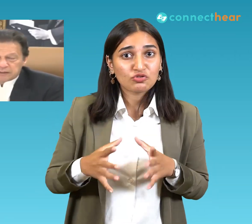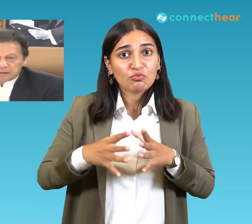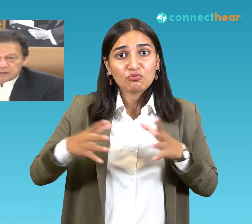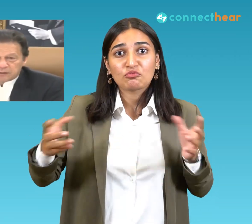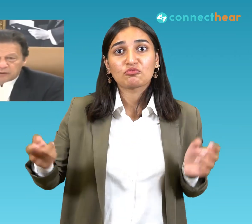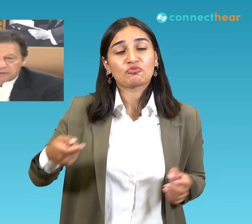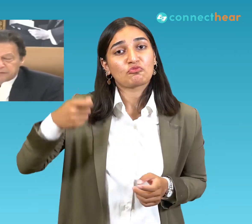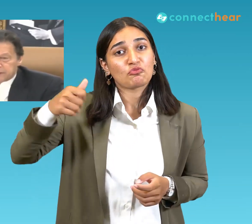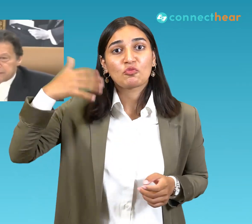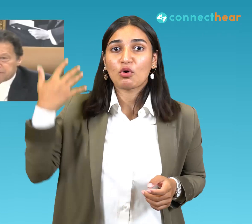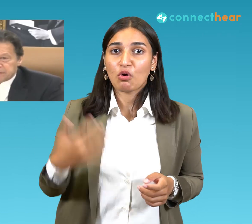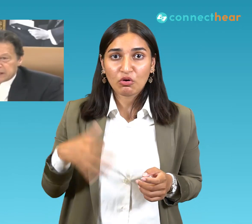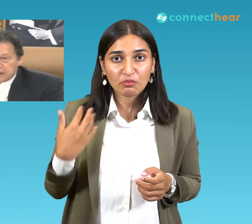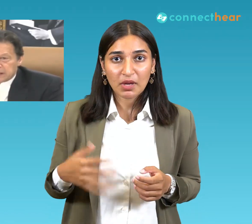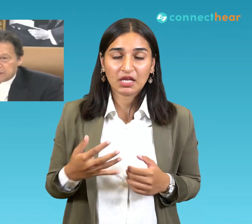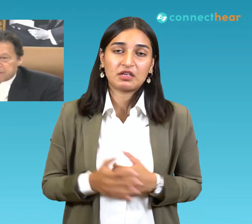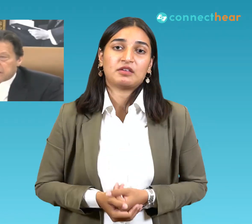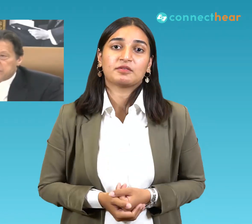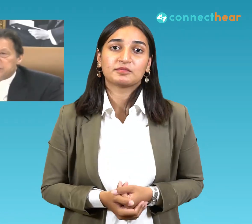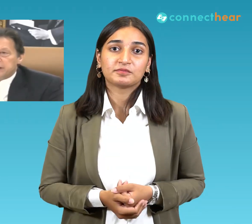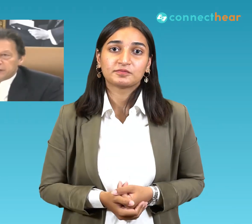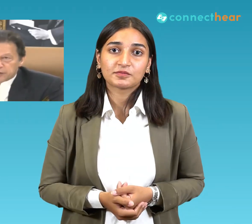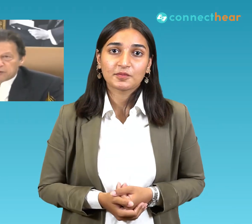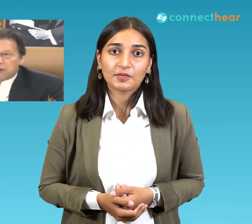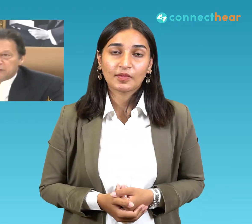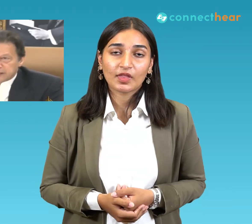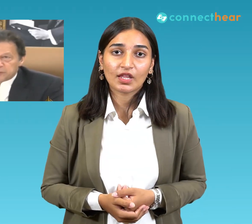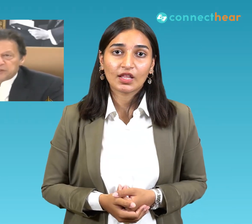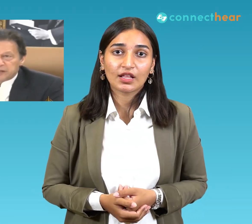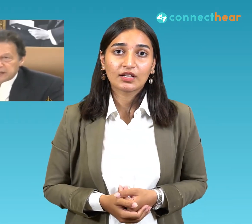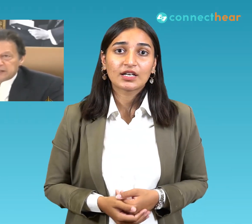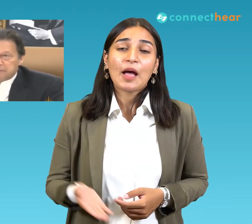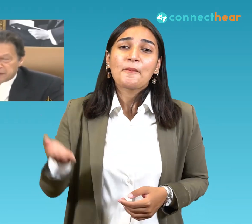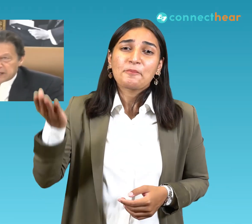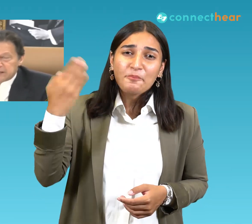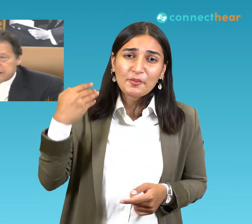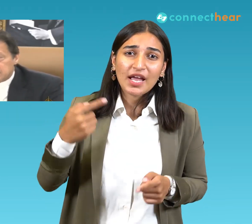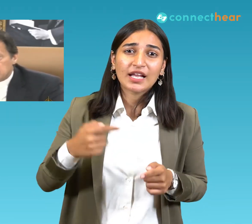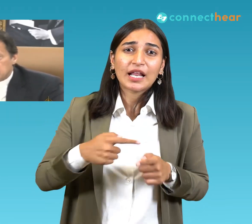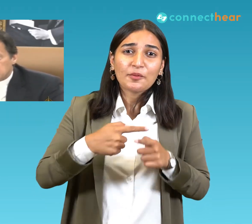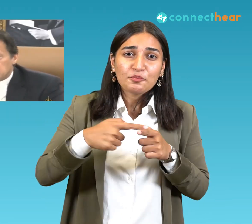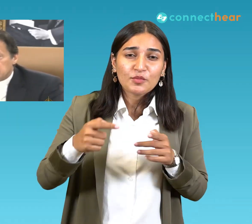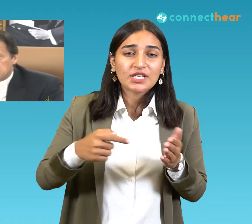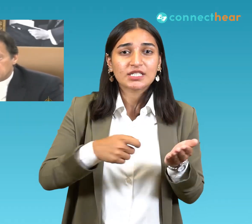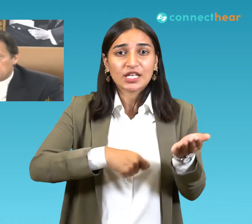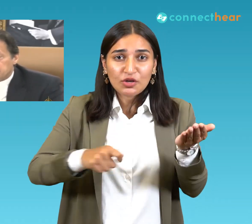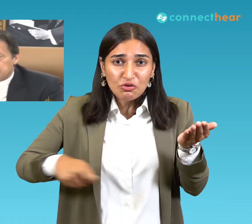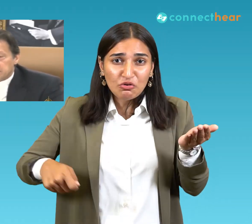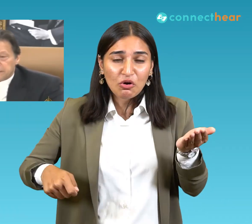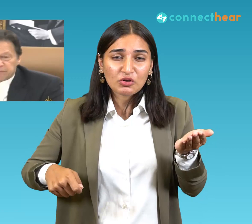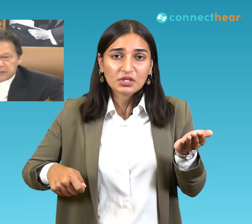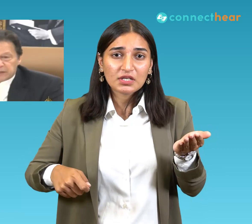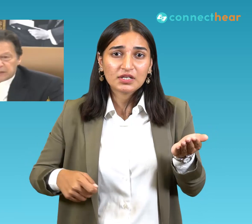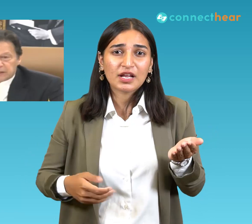unfortunately, the sort of power generation contracts we signed in the past, the